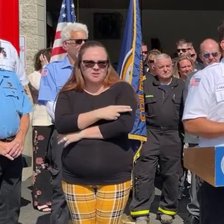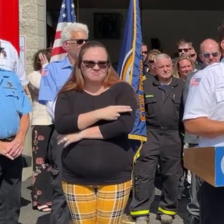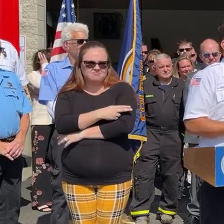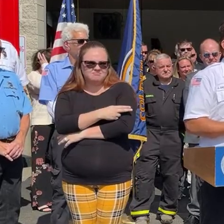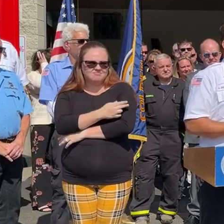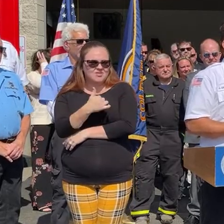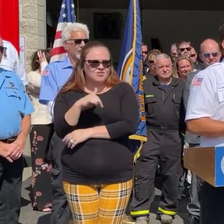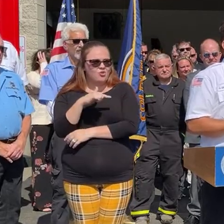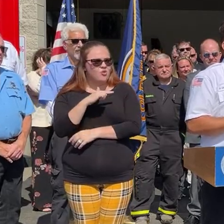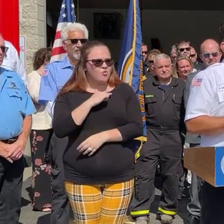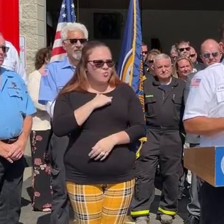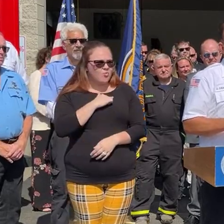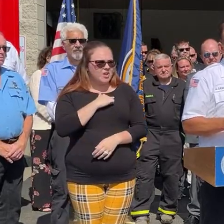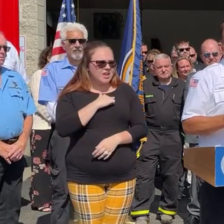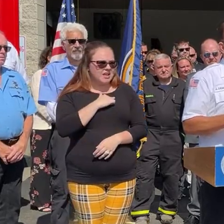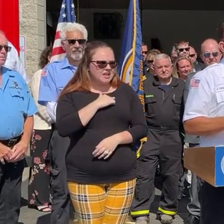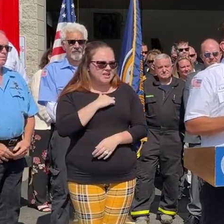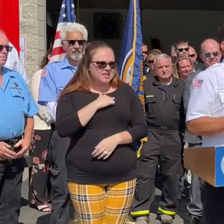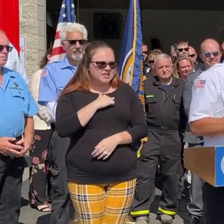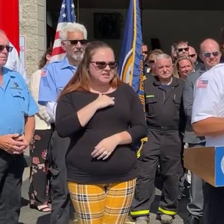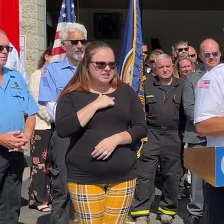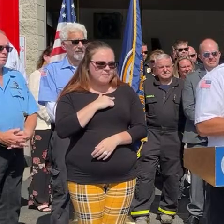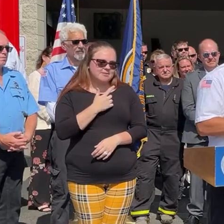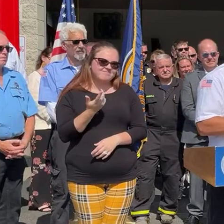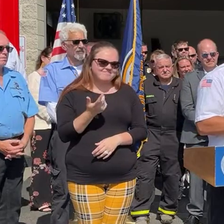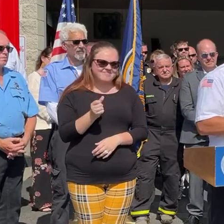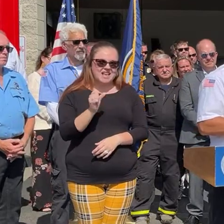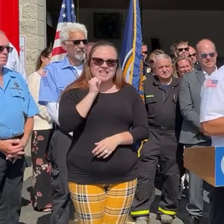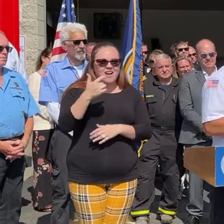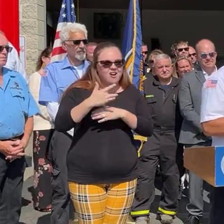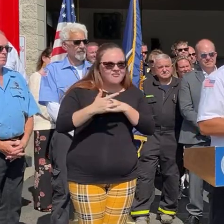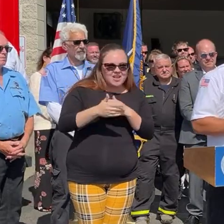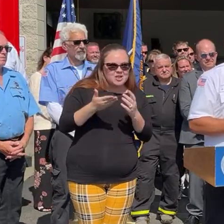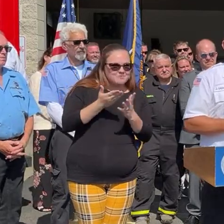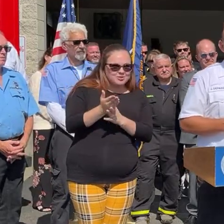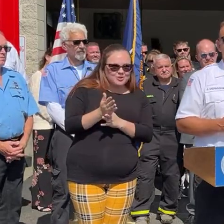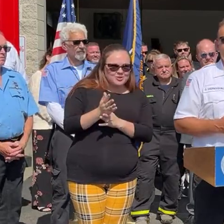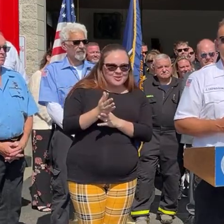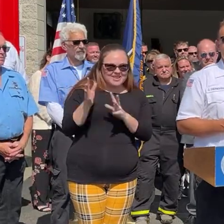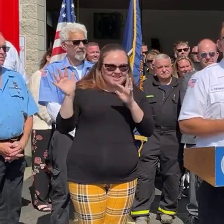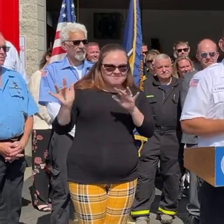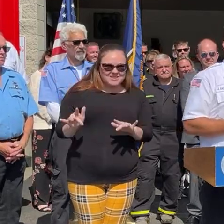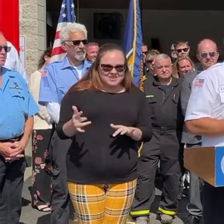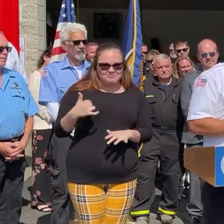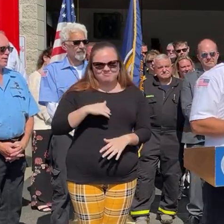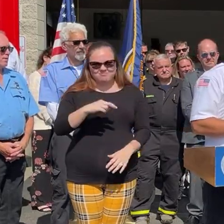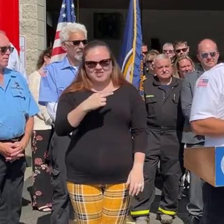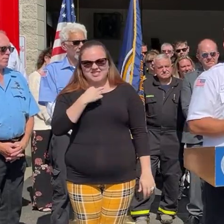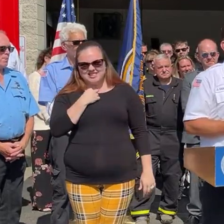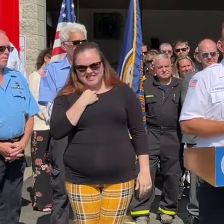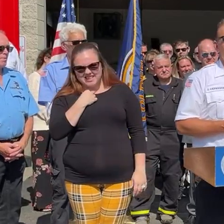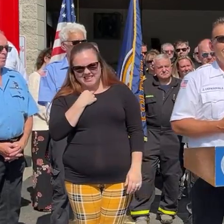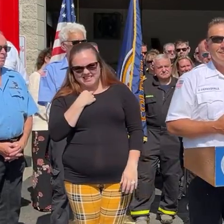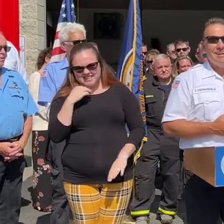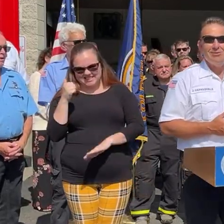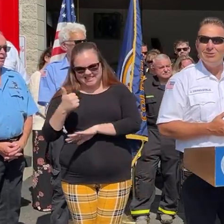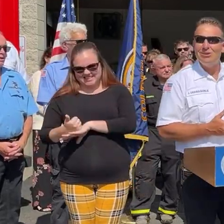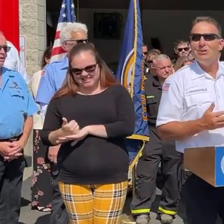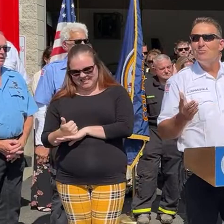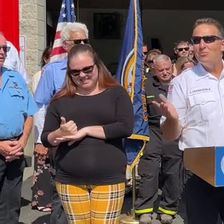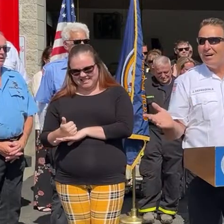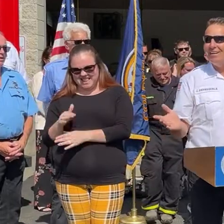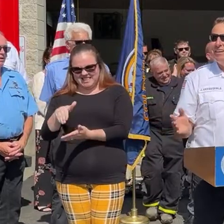So the only thing is it wasn't available that during the blizzard, and our ambulance got stuck at the command center for 18